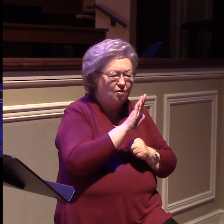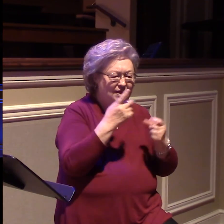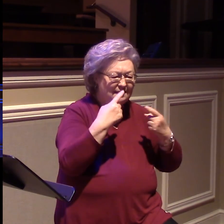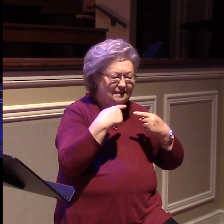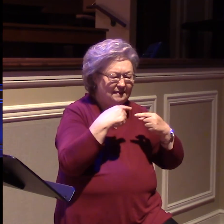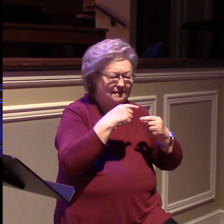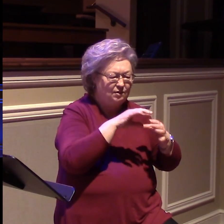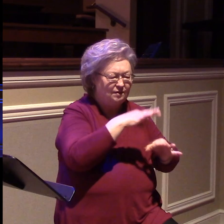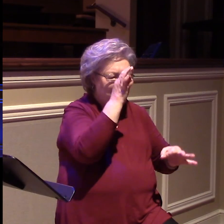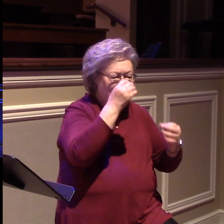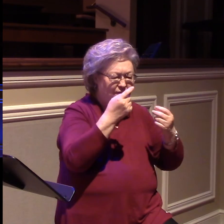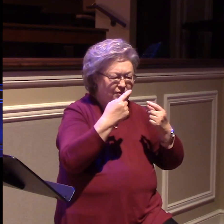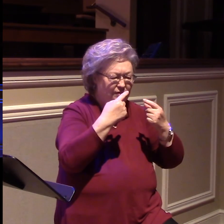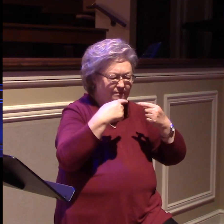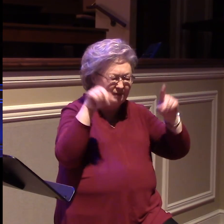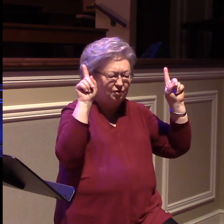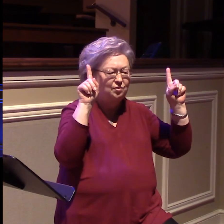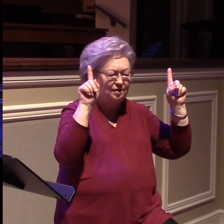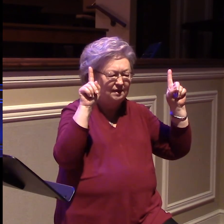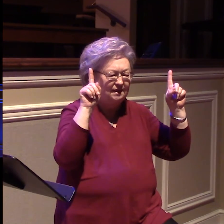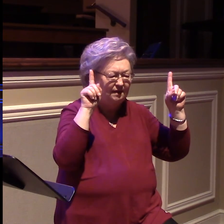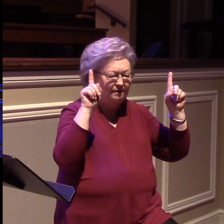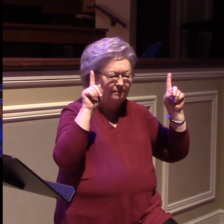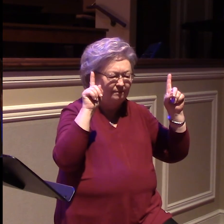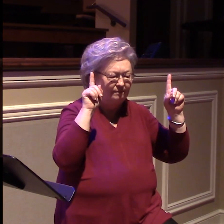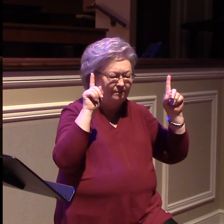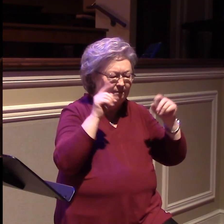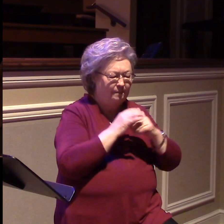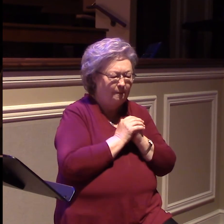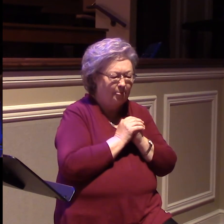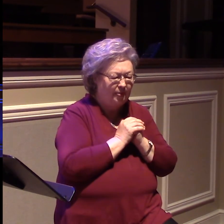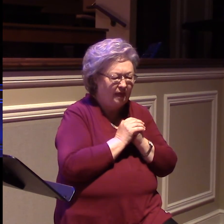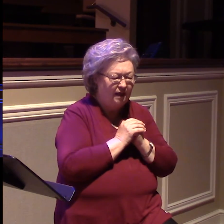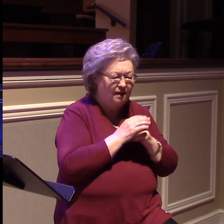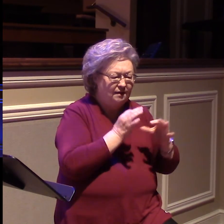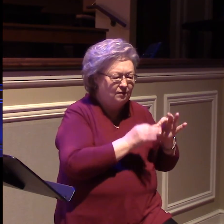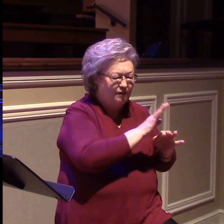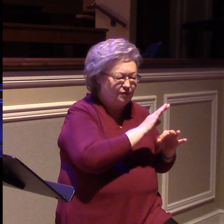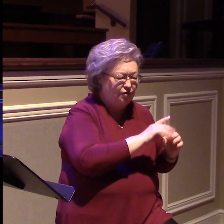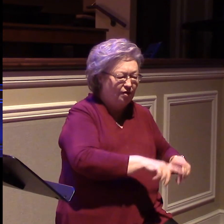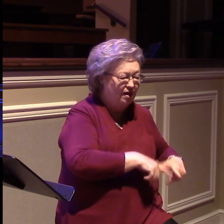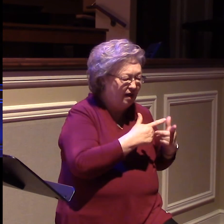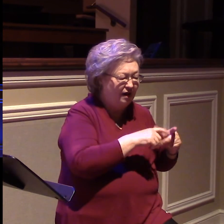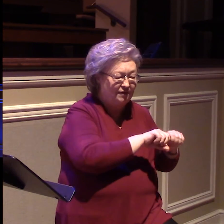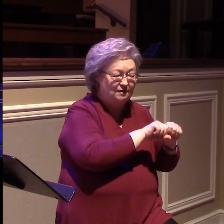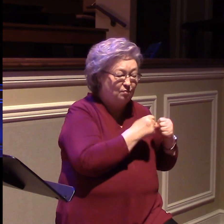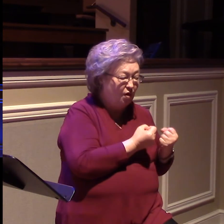morning that your life is characterized by brokenness in your relationships, by a